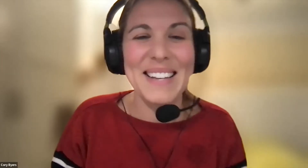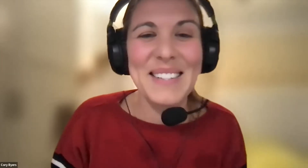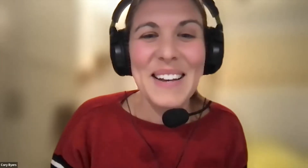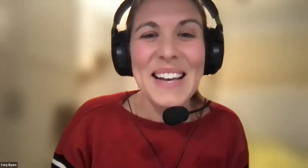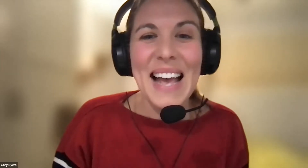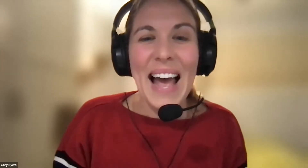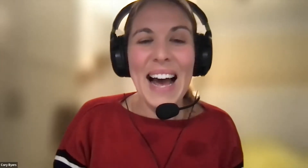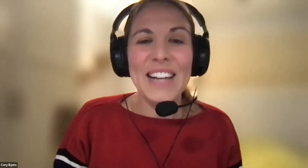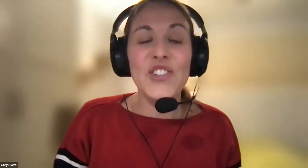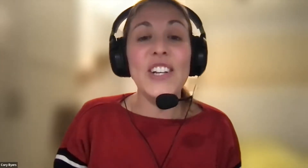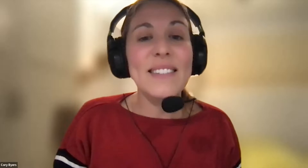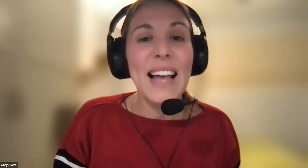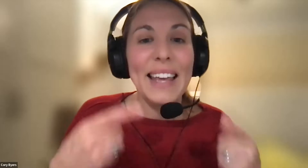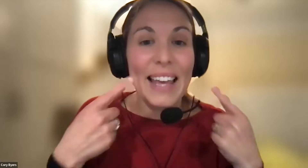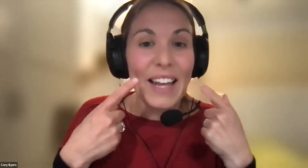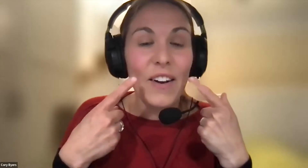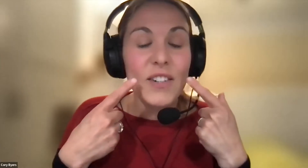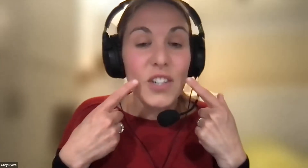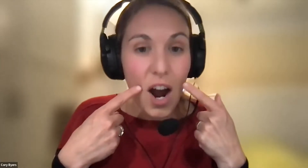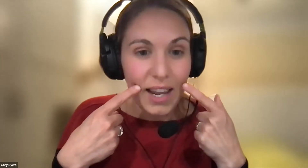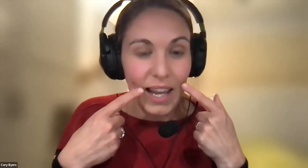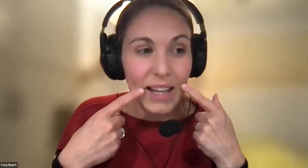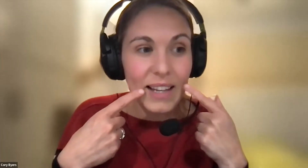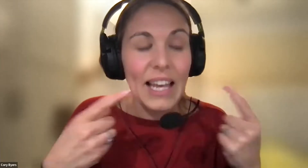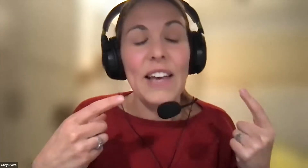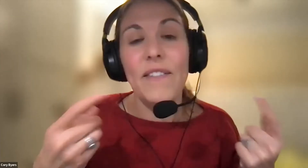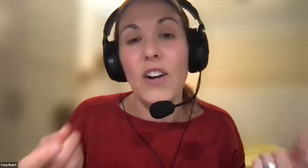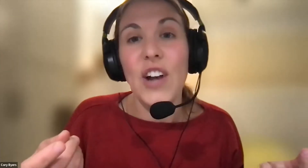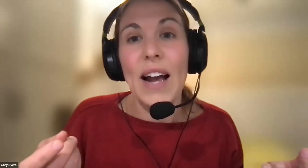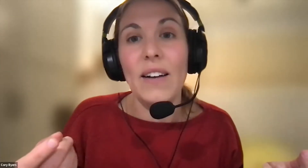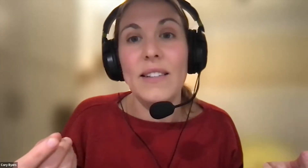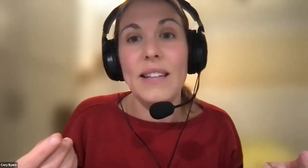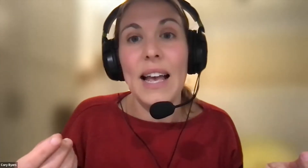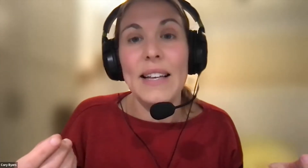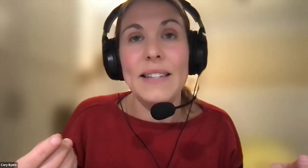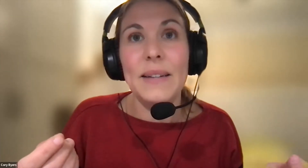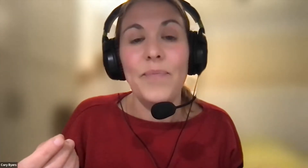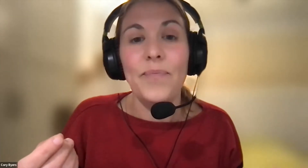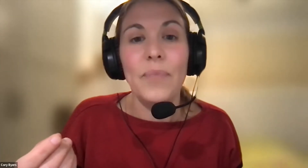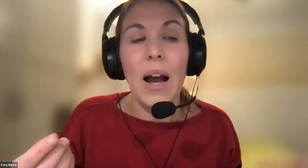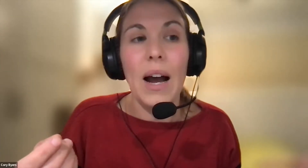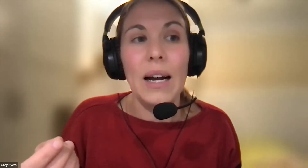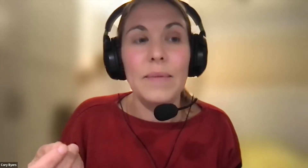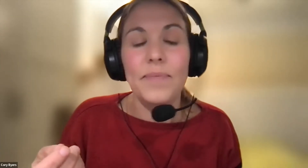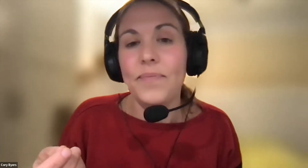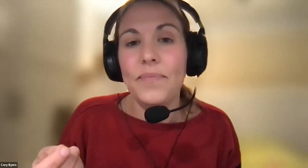See, yes. Just like in talking, if our child says